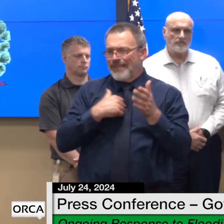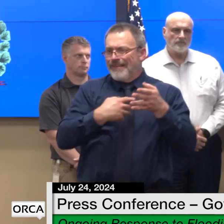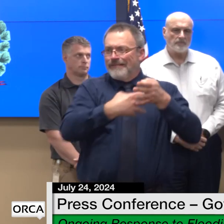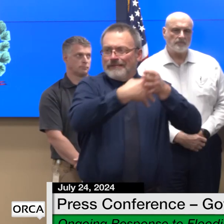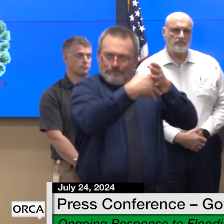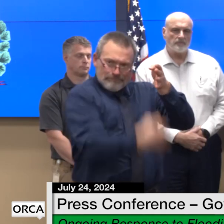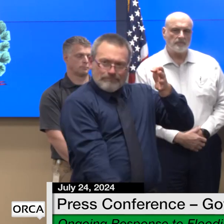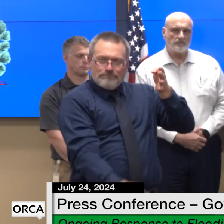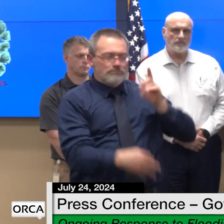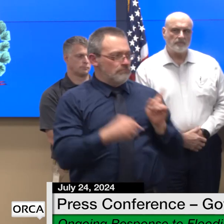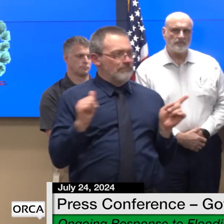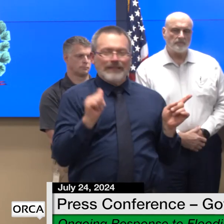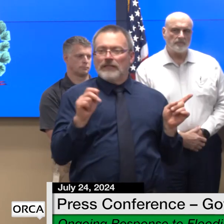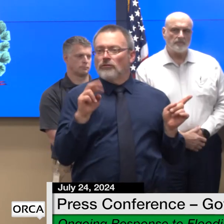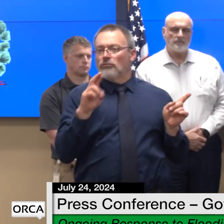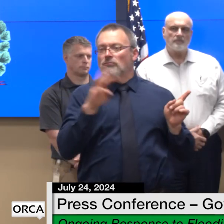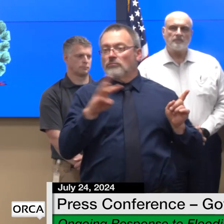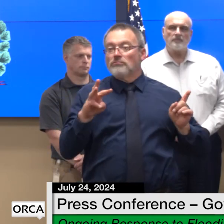flood webpage,